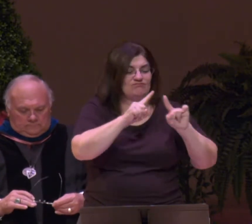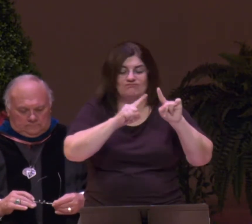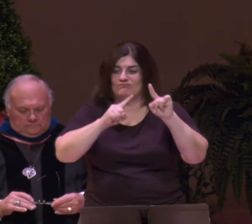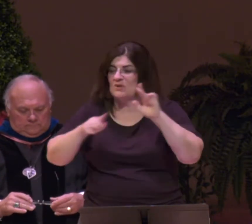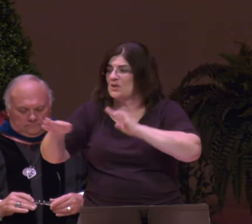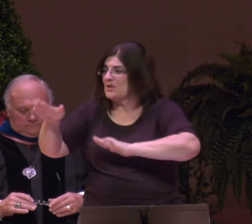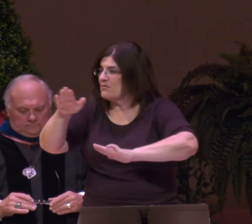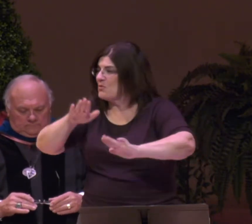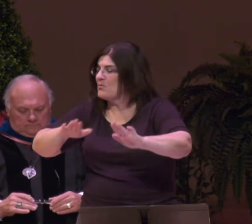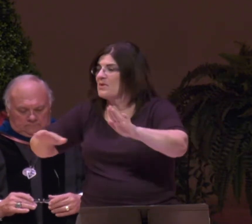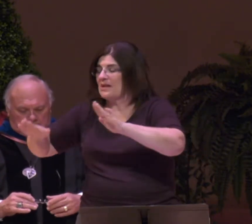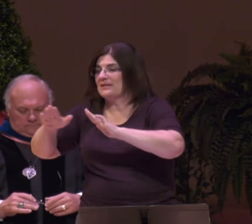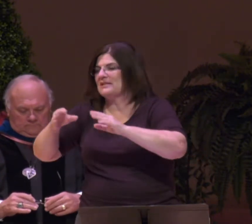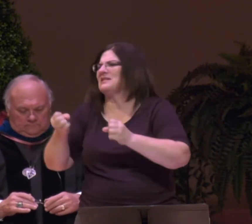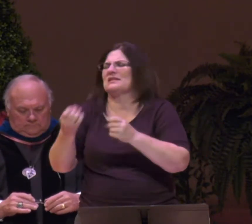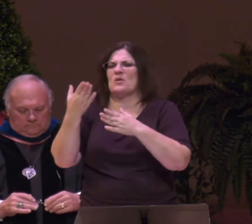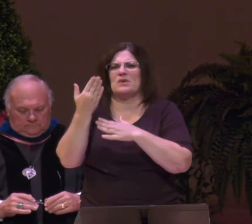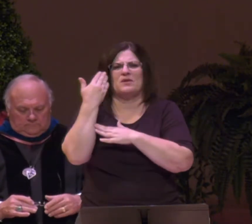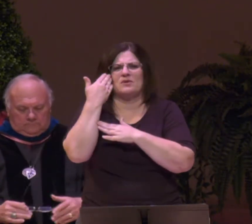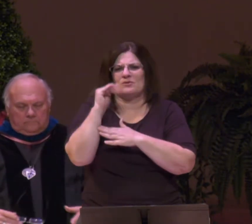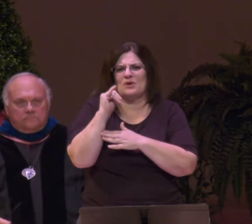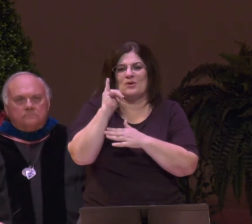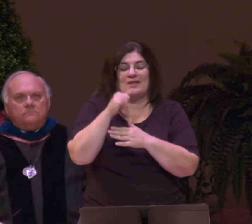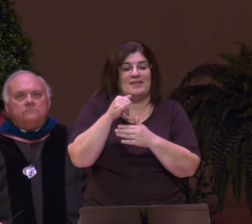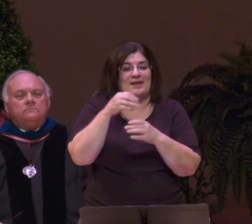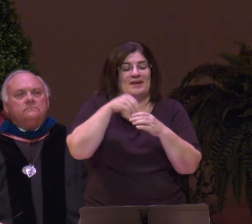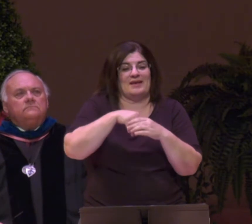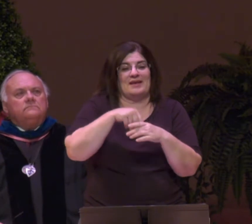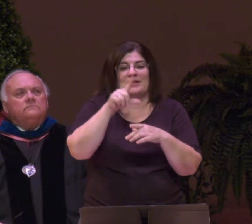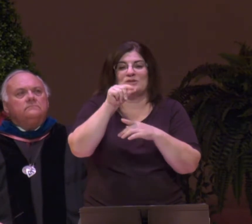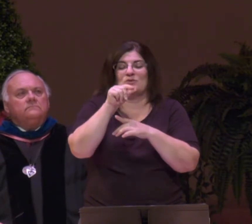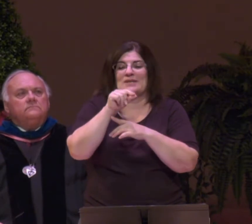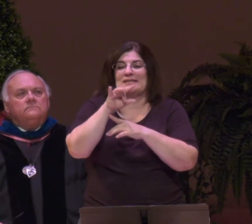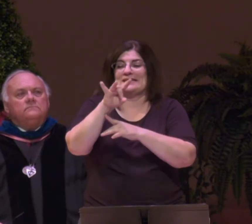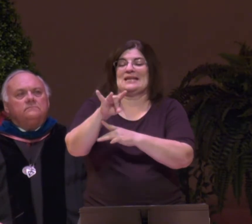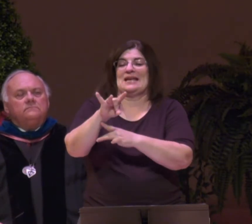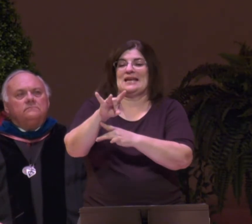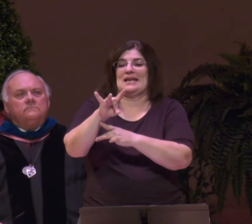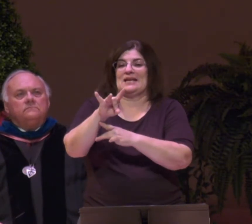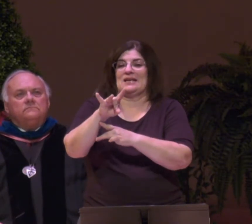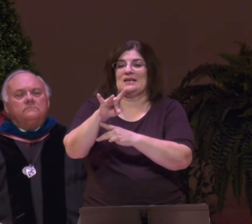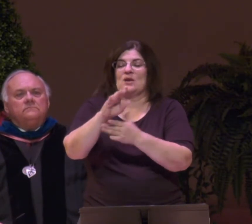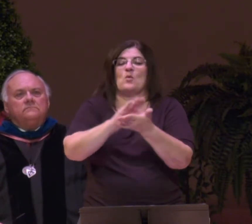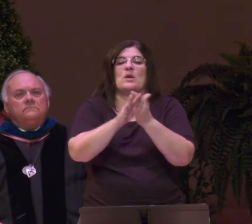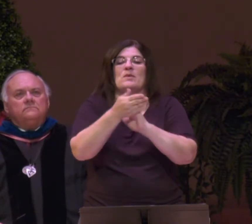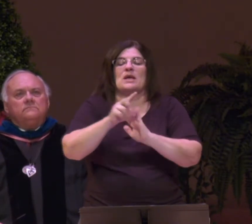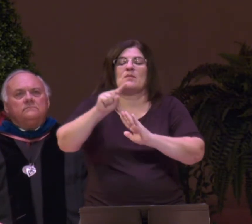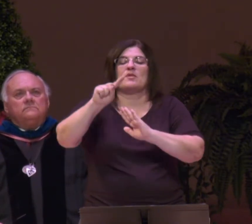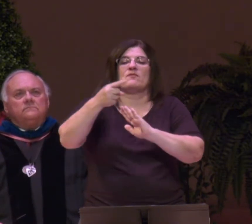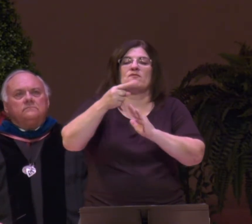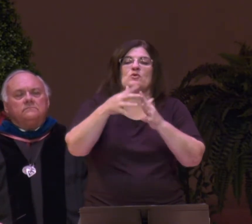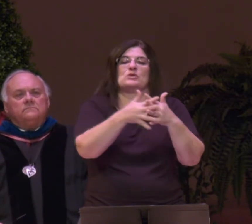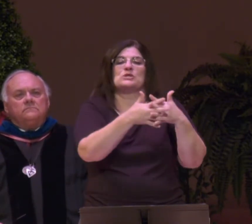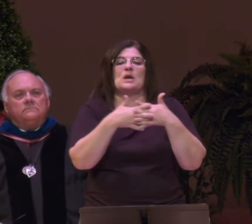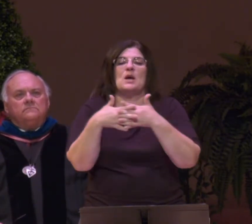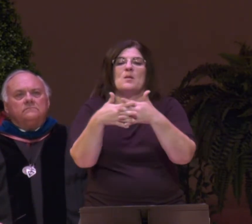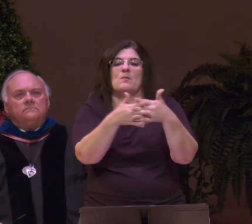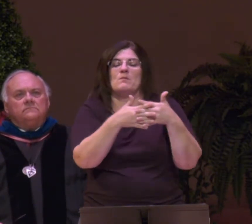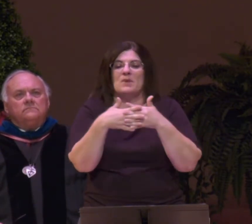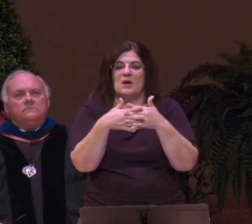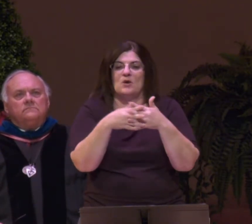fact, many of you may not be aware that in 2008, we became the first American university to ever award the bachelor's